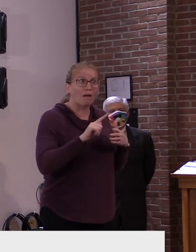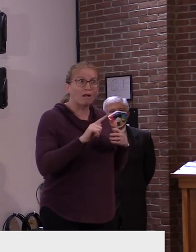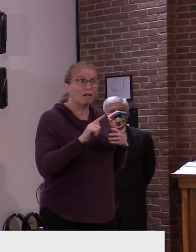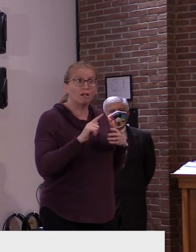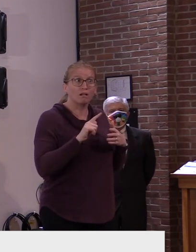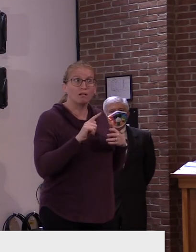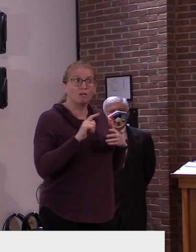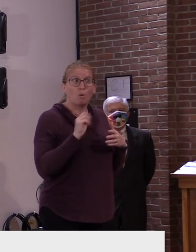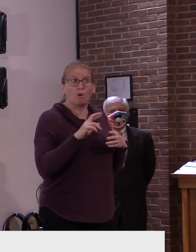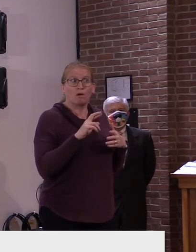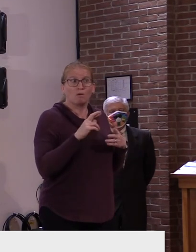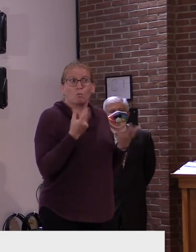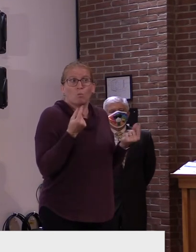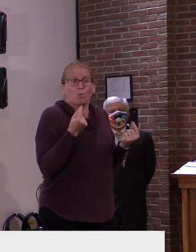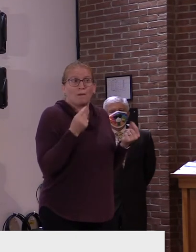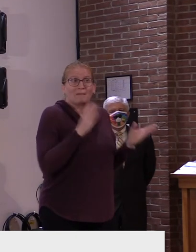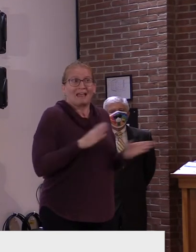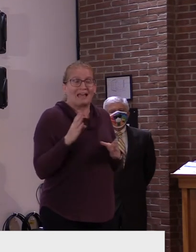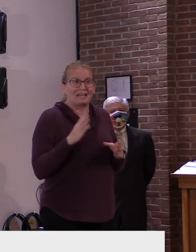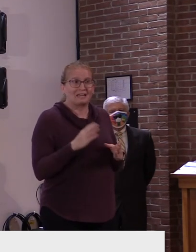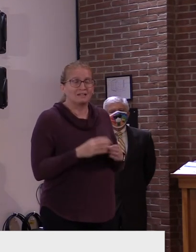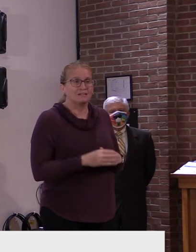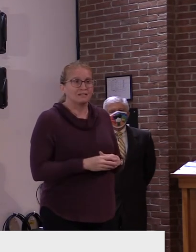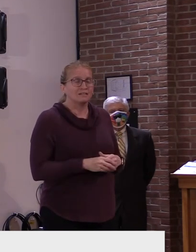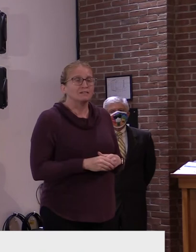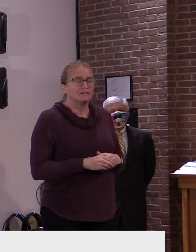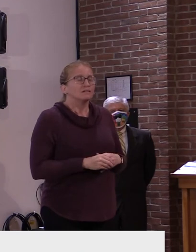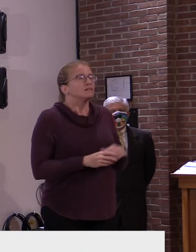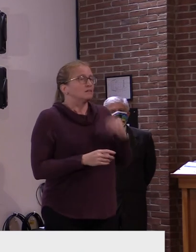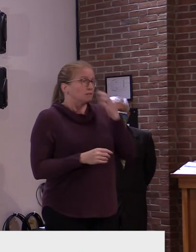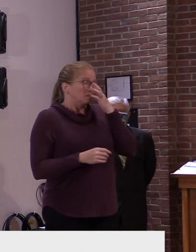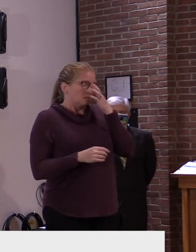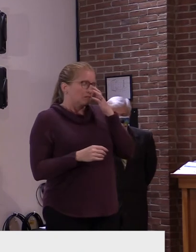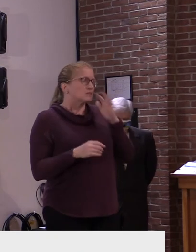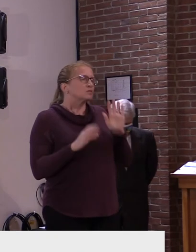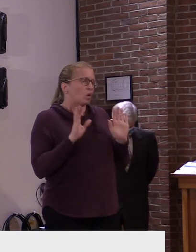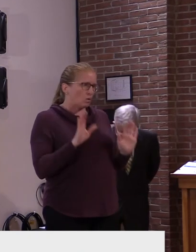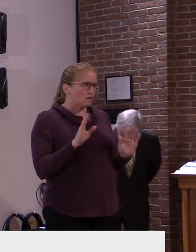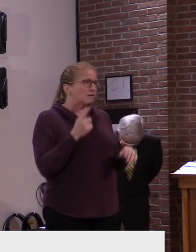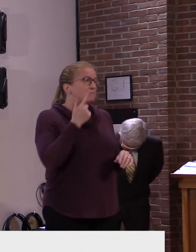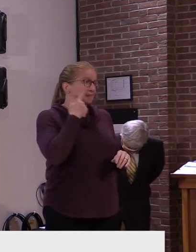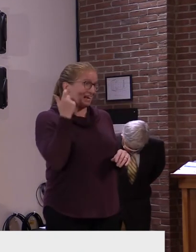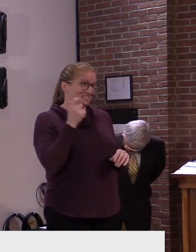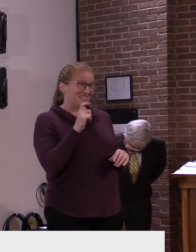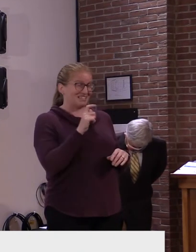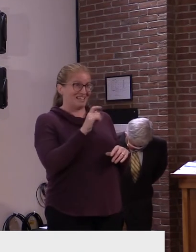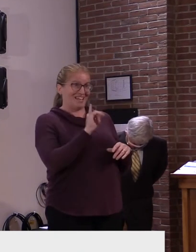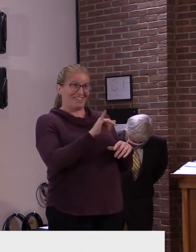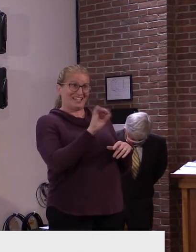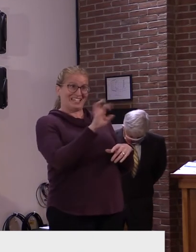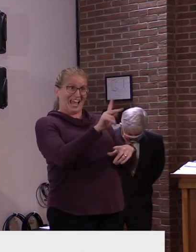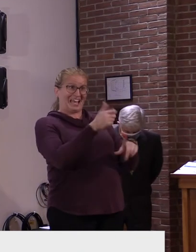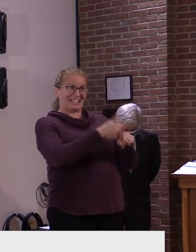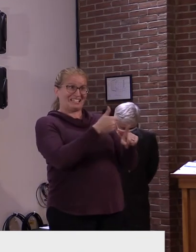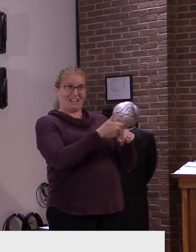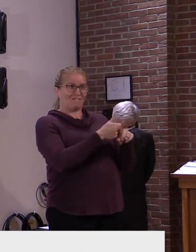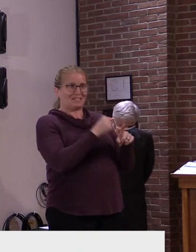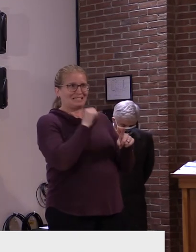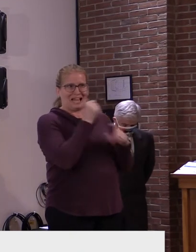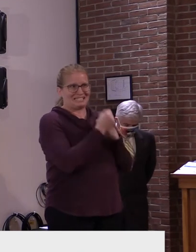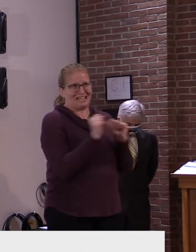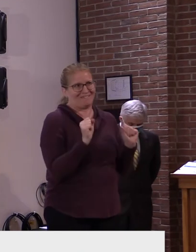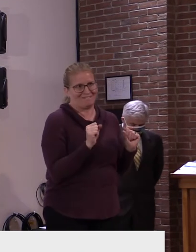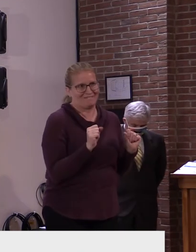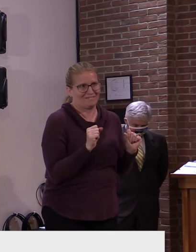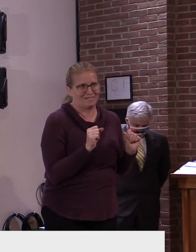list or generally we are because these tanks are considered to be structurally unstable and it again